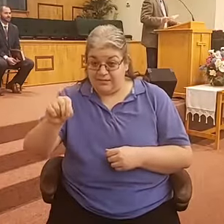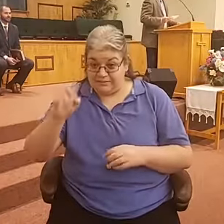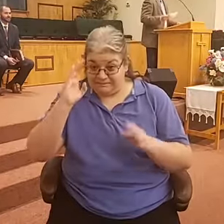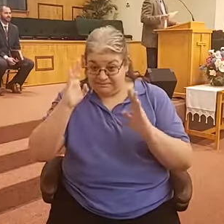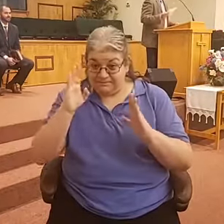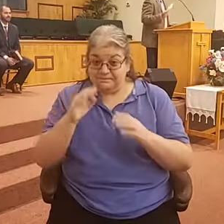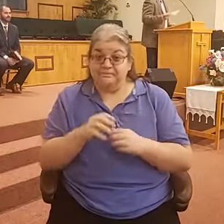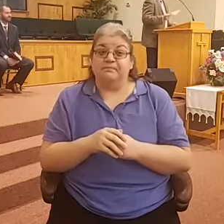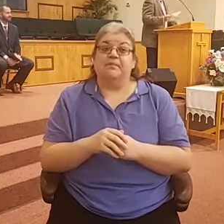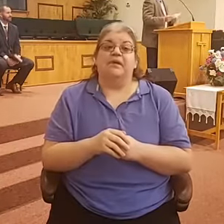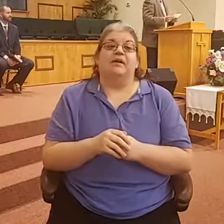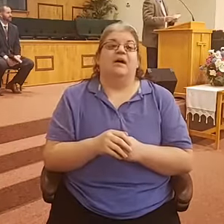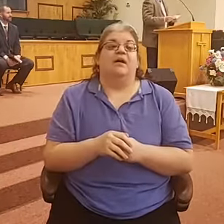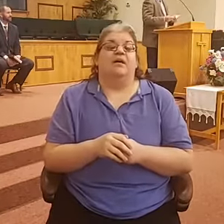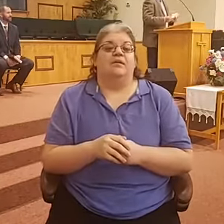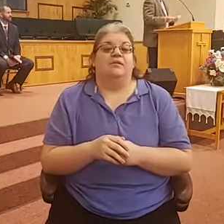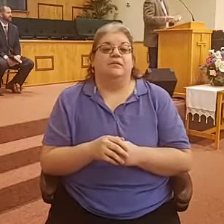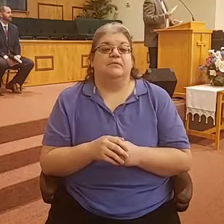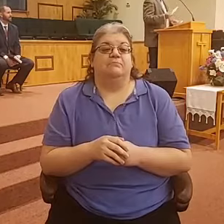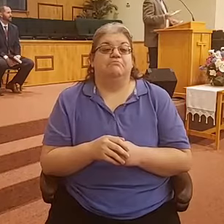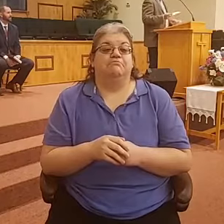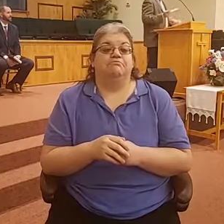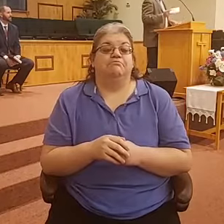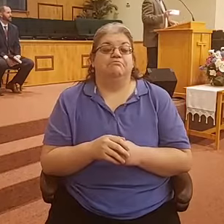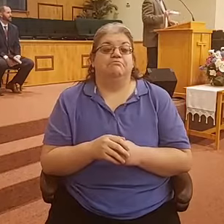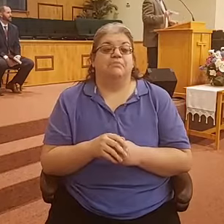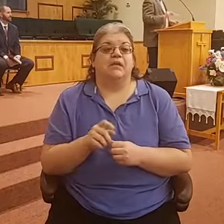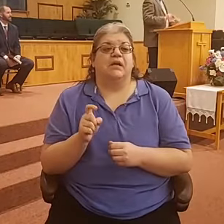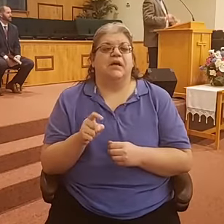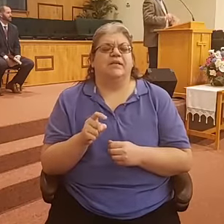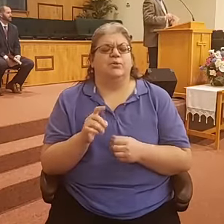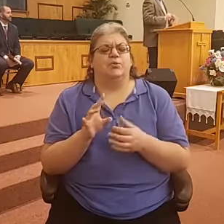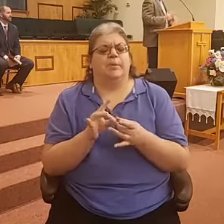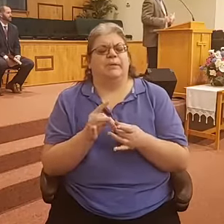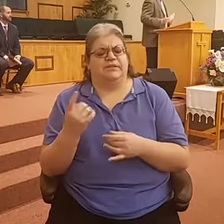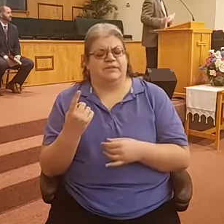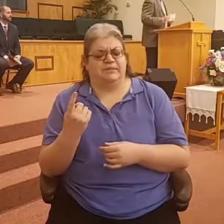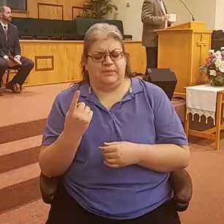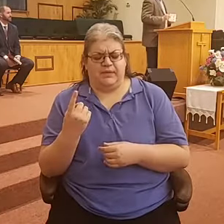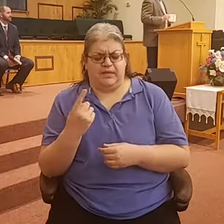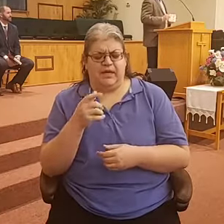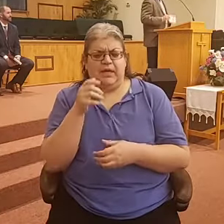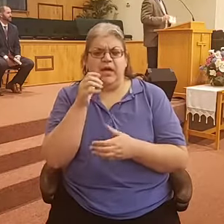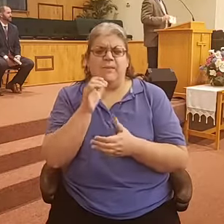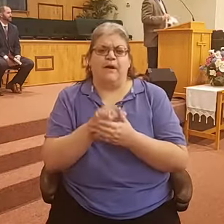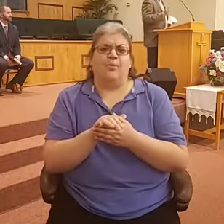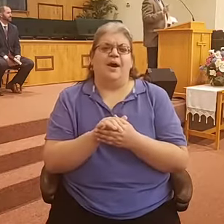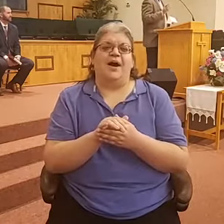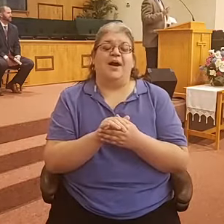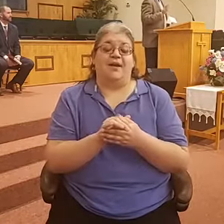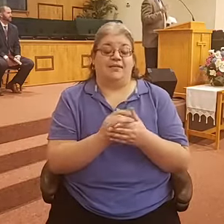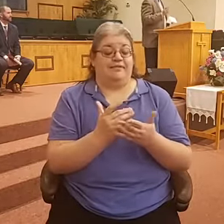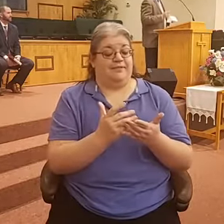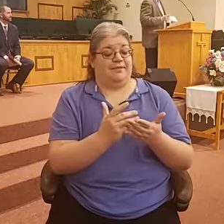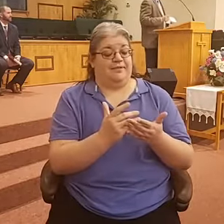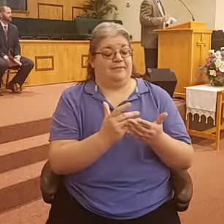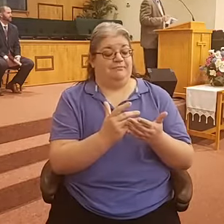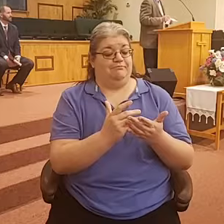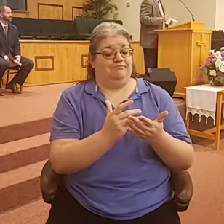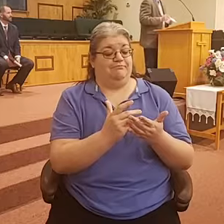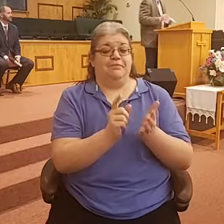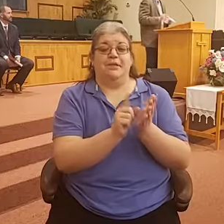them with us. Need to mention something. My wife had put together some Easter cards for our church